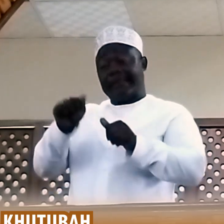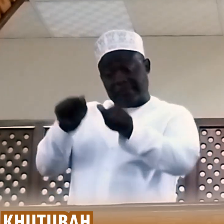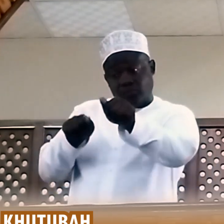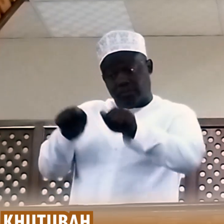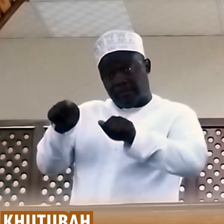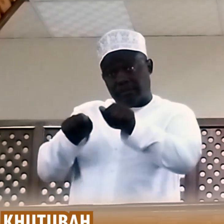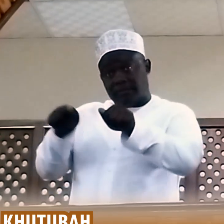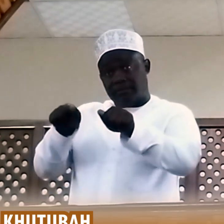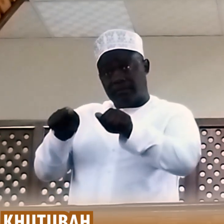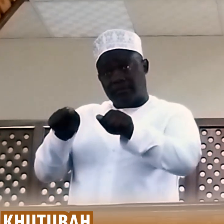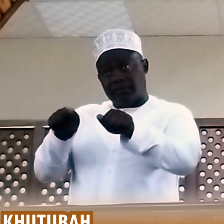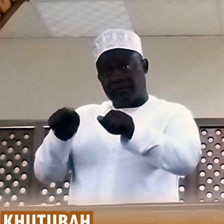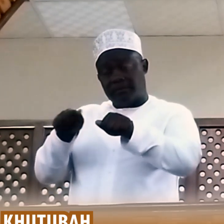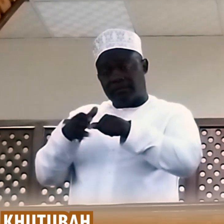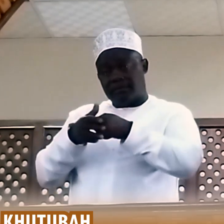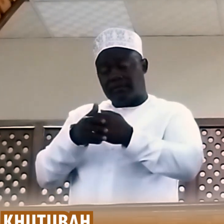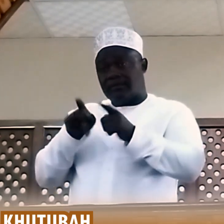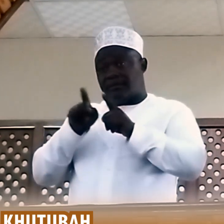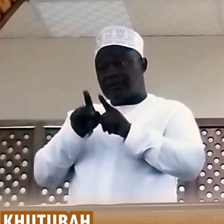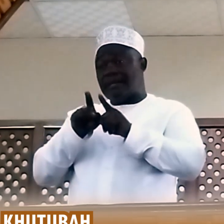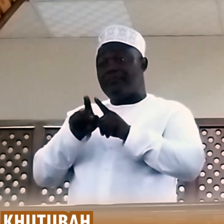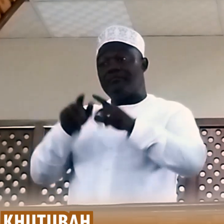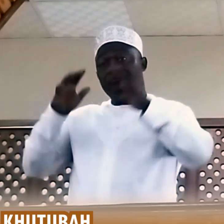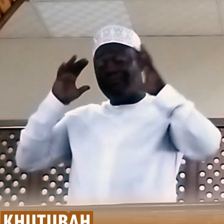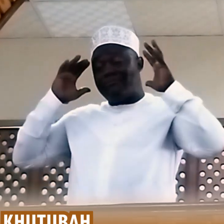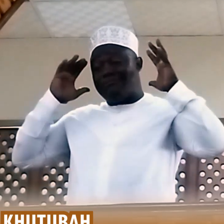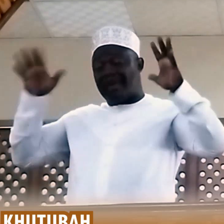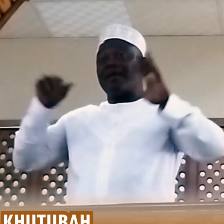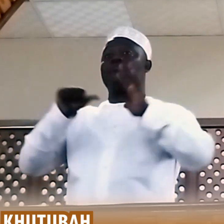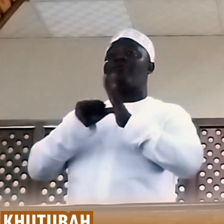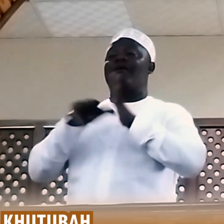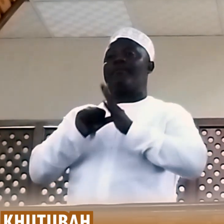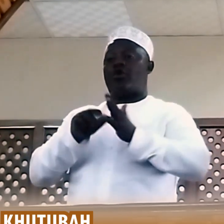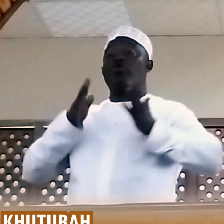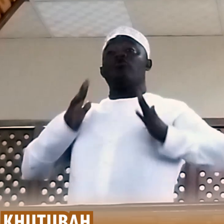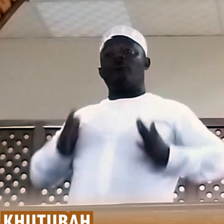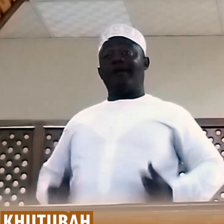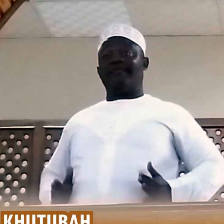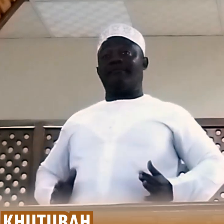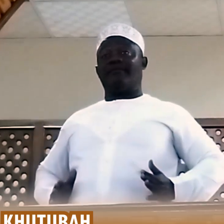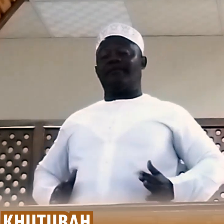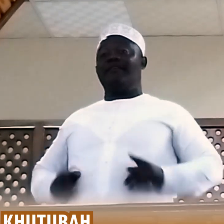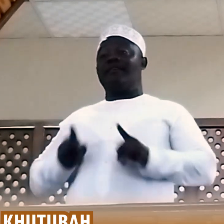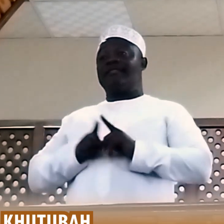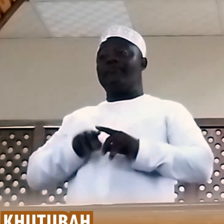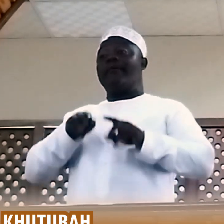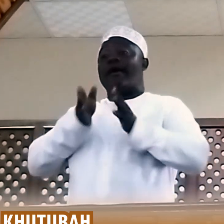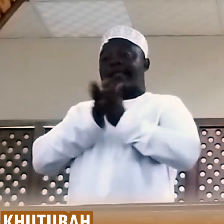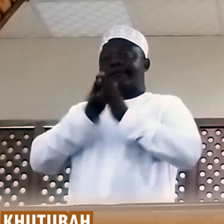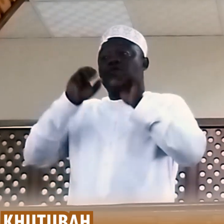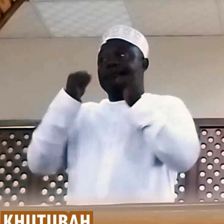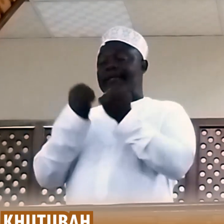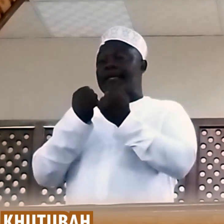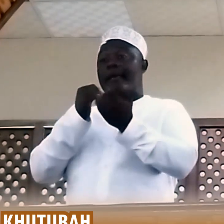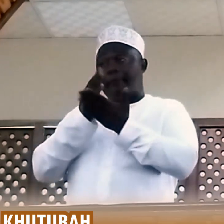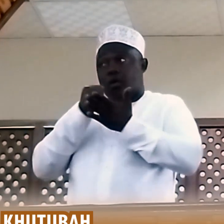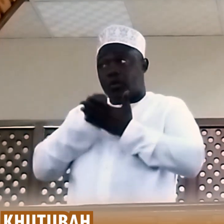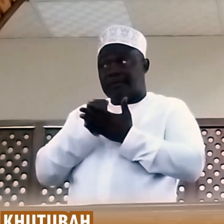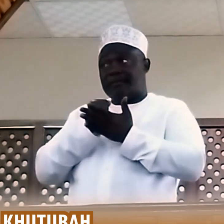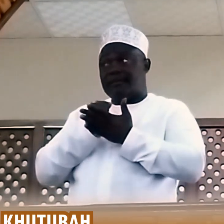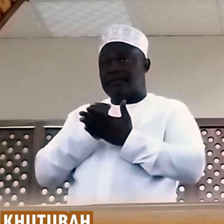administratively. It is a great danger to humanism and society